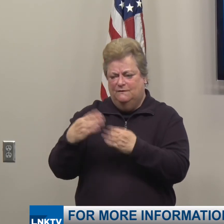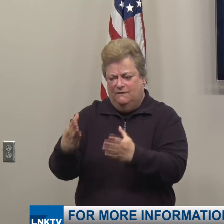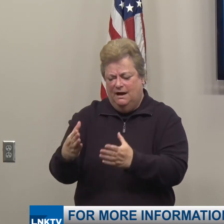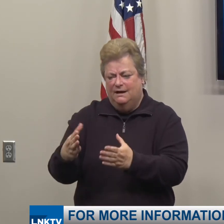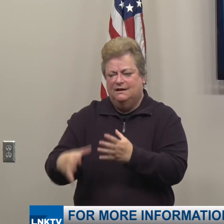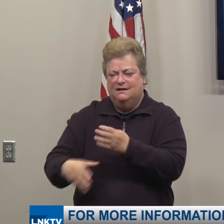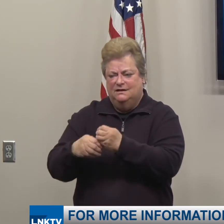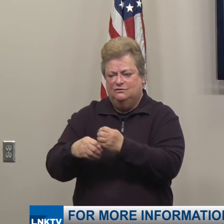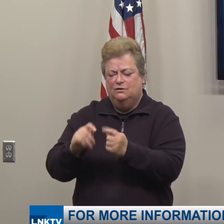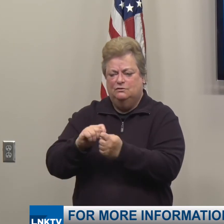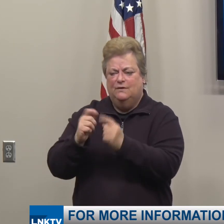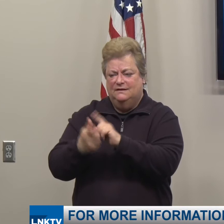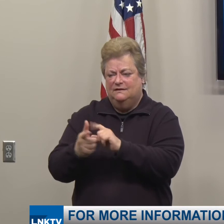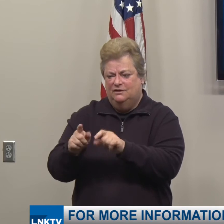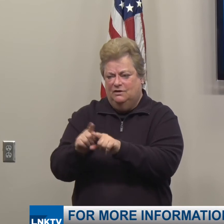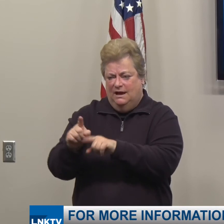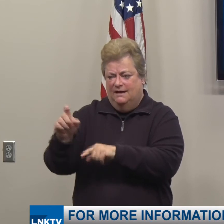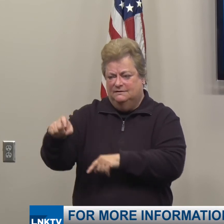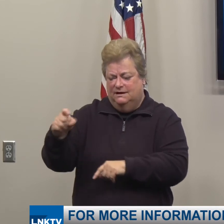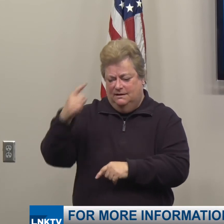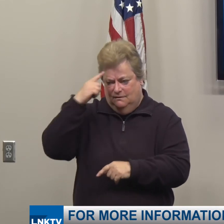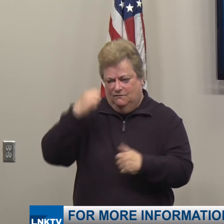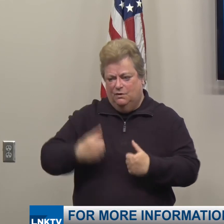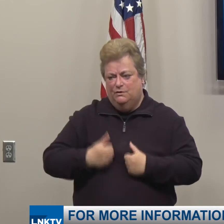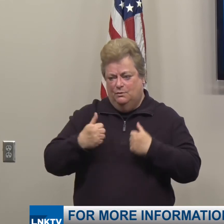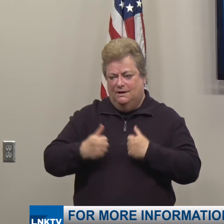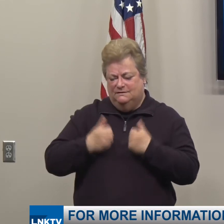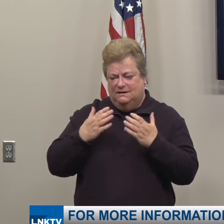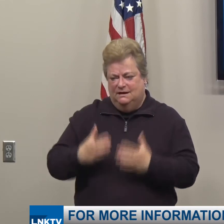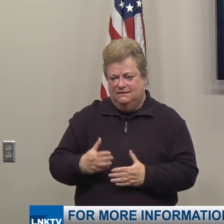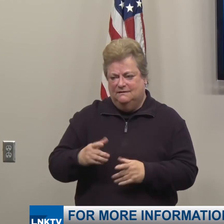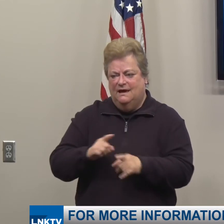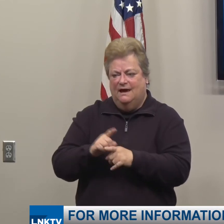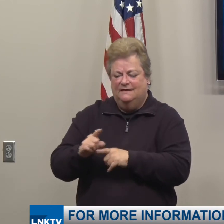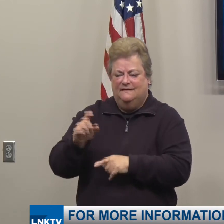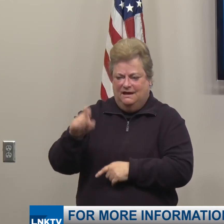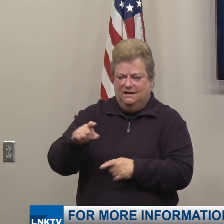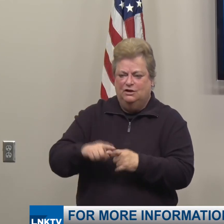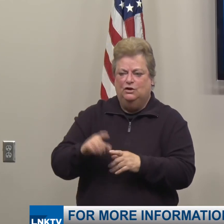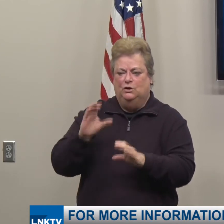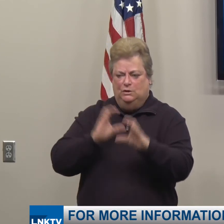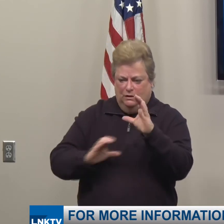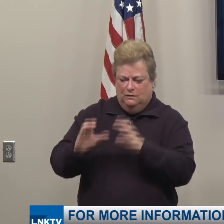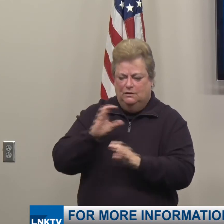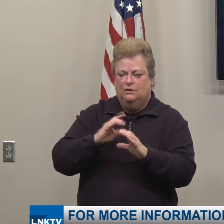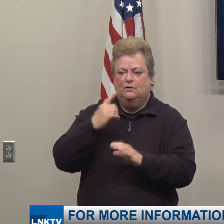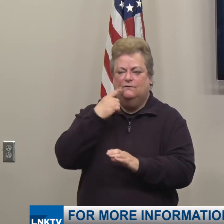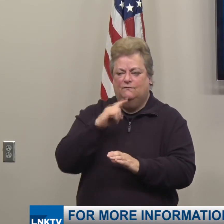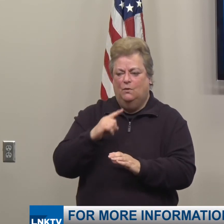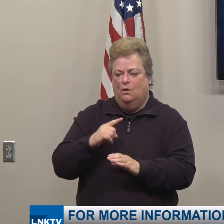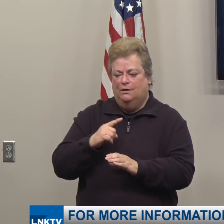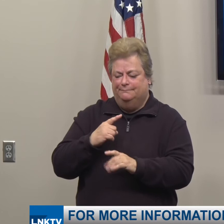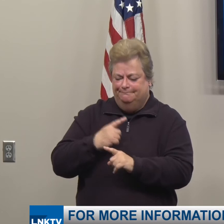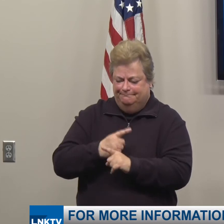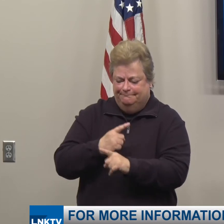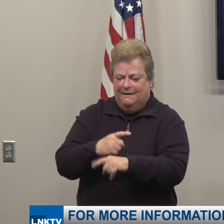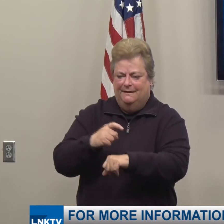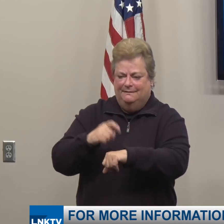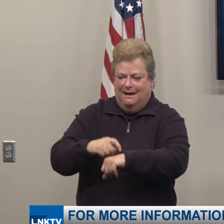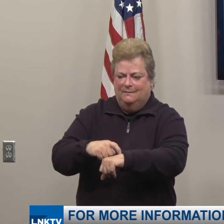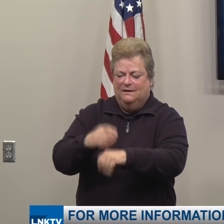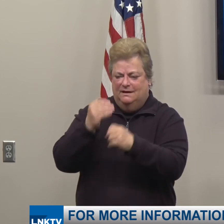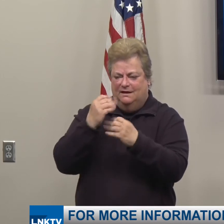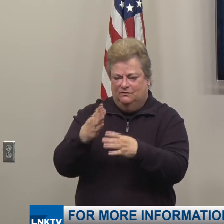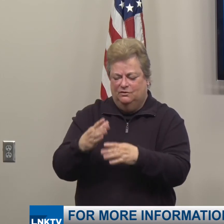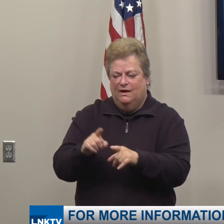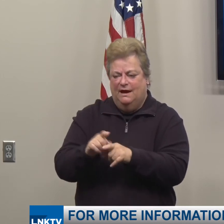additional translation as needed for residents as they need to seek important, accurate, timely information that will help protect them and their loved